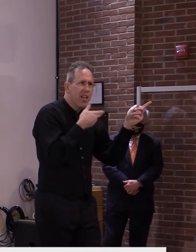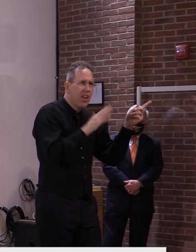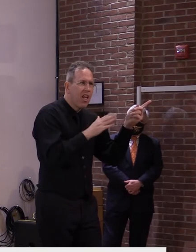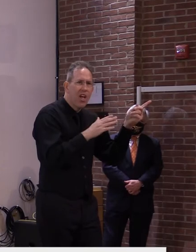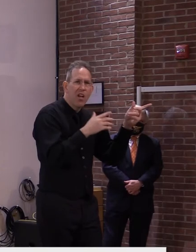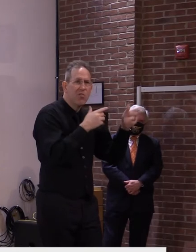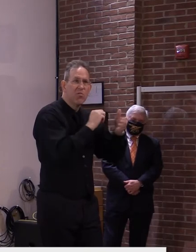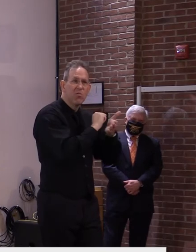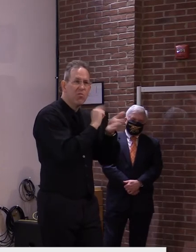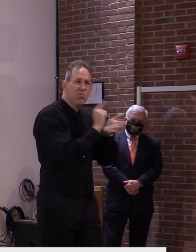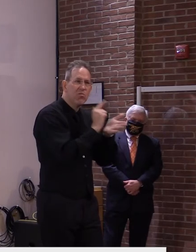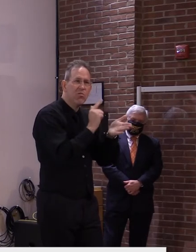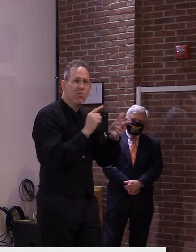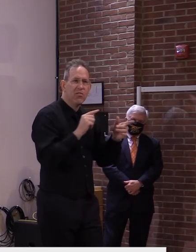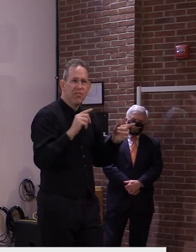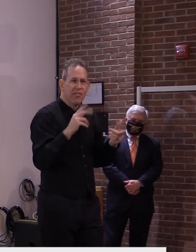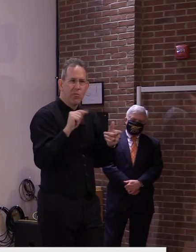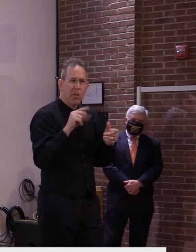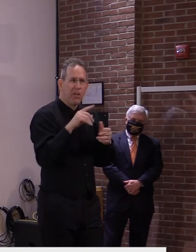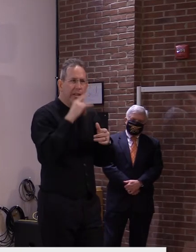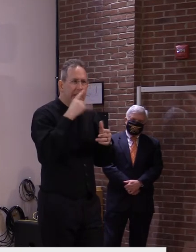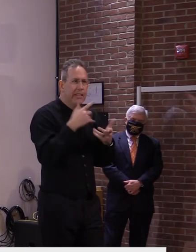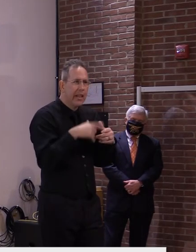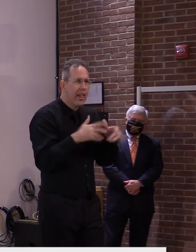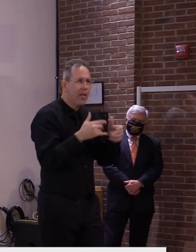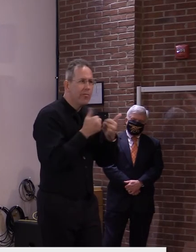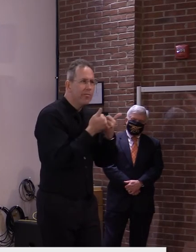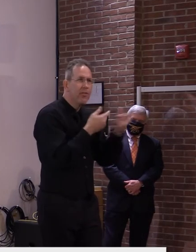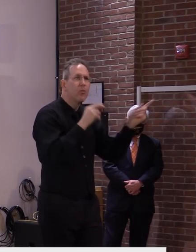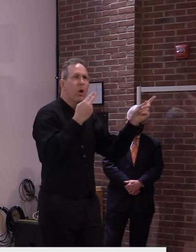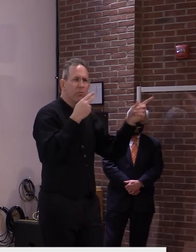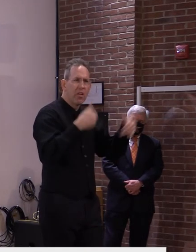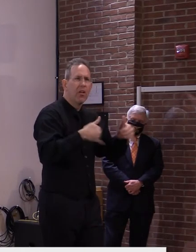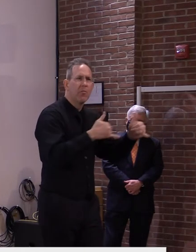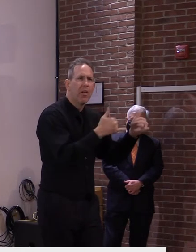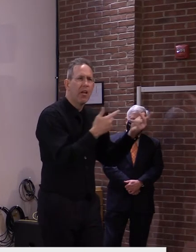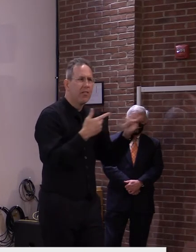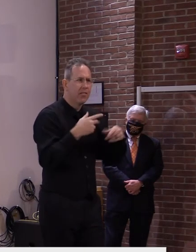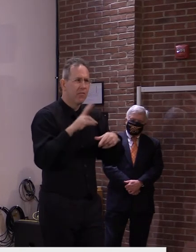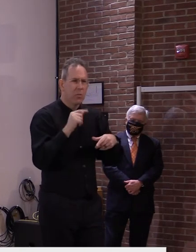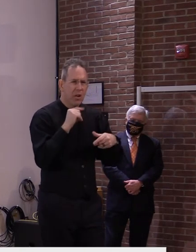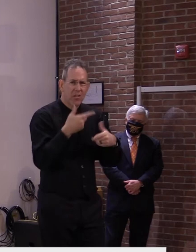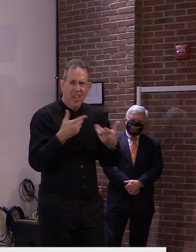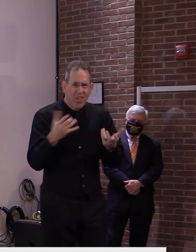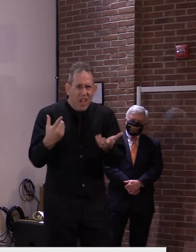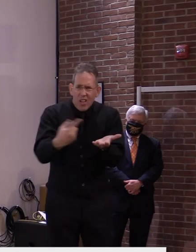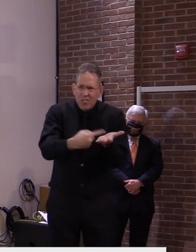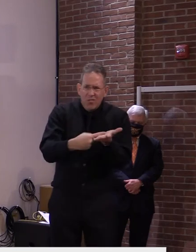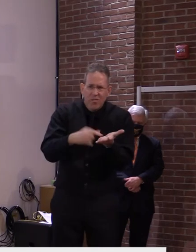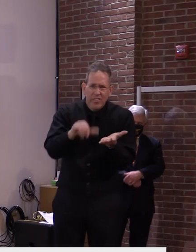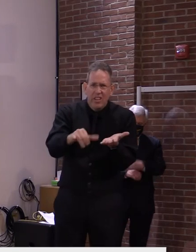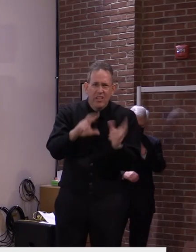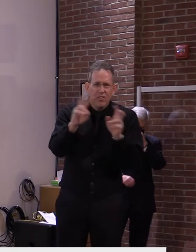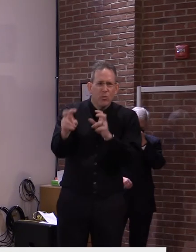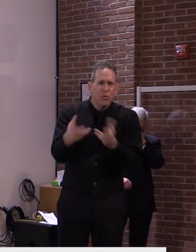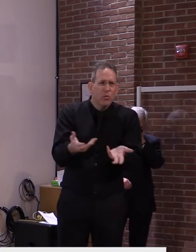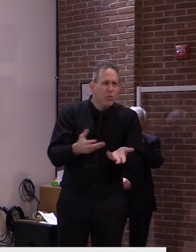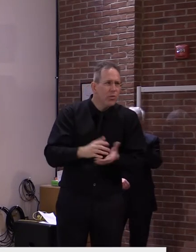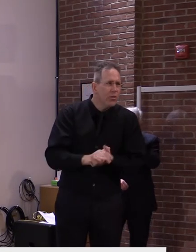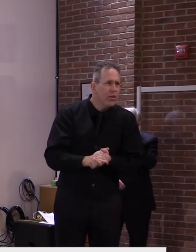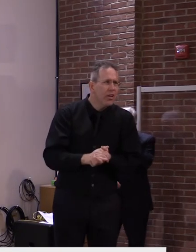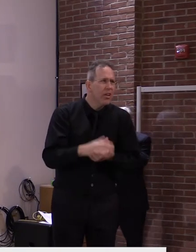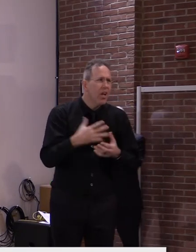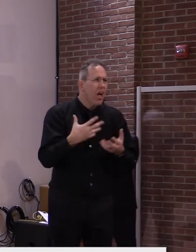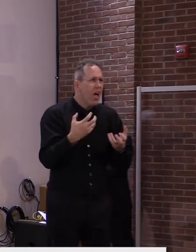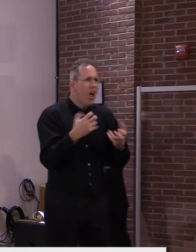what is that dialogue? Is there anything that you can send to them for a message so that, you know, they have something